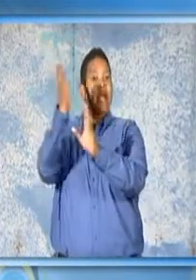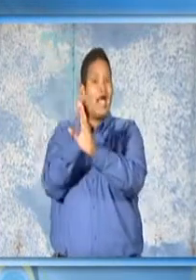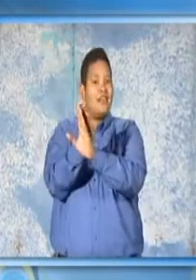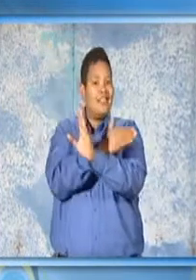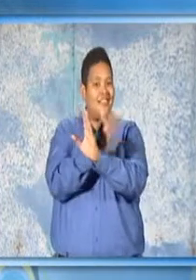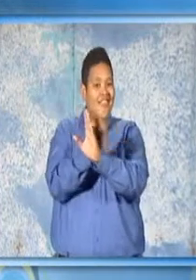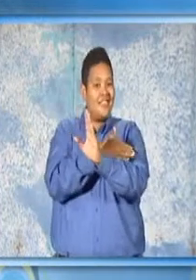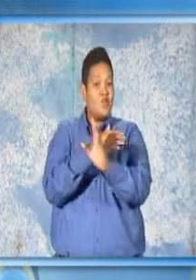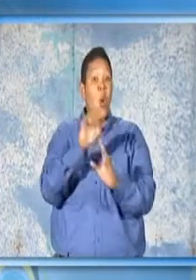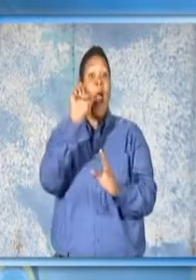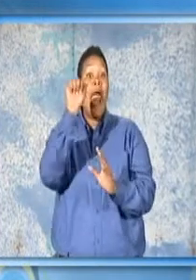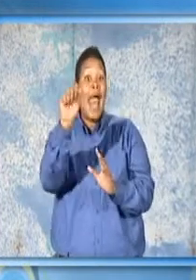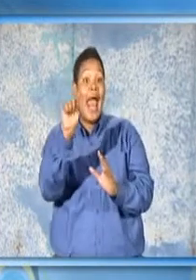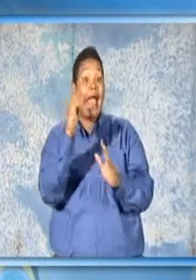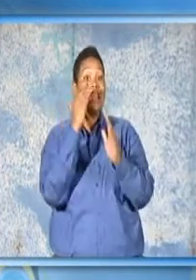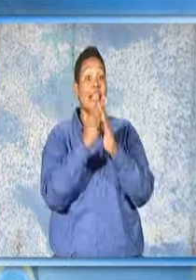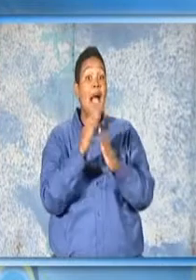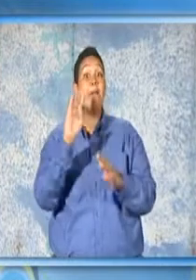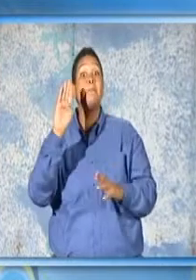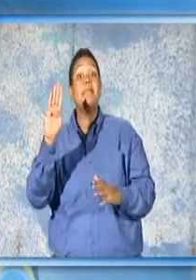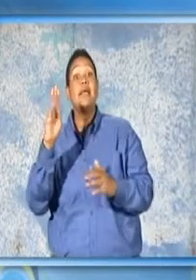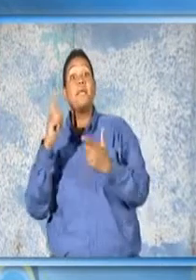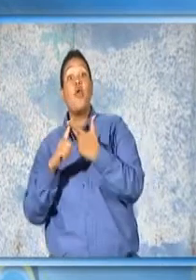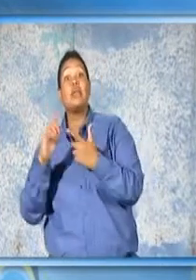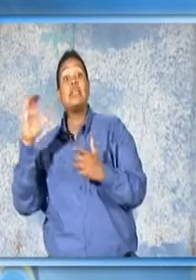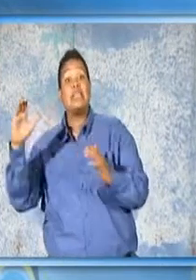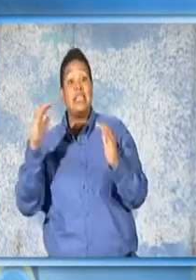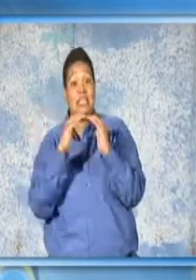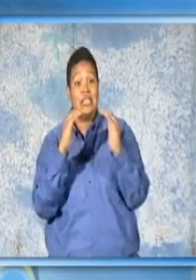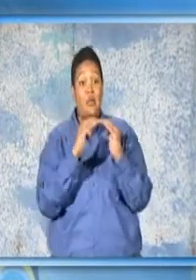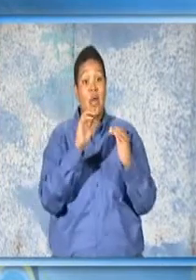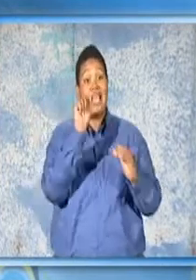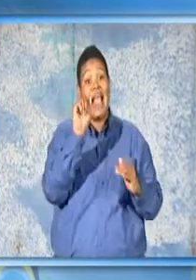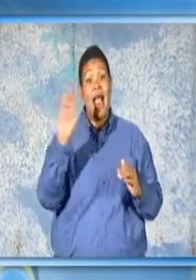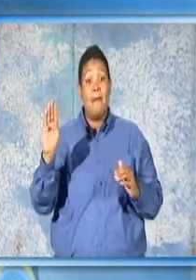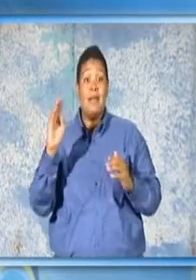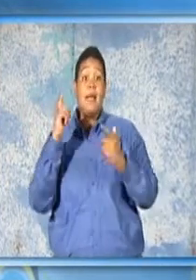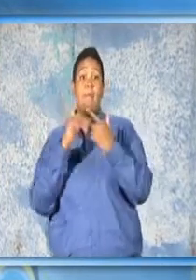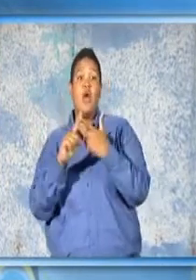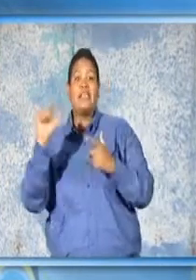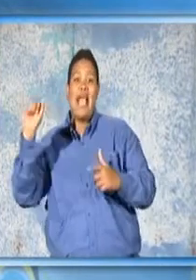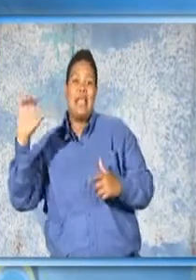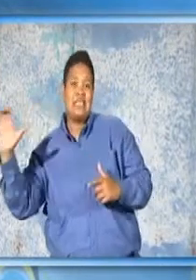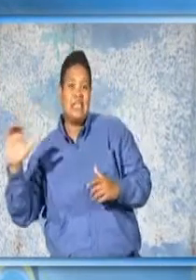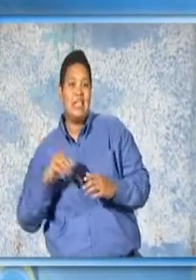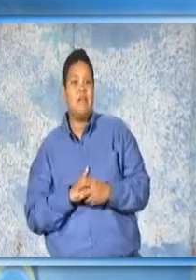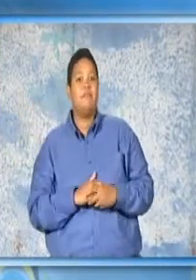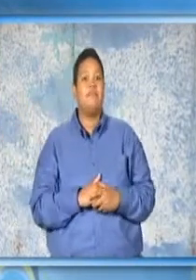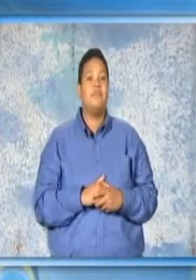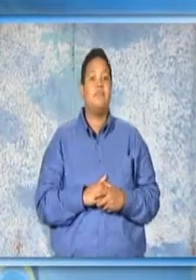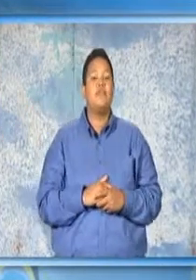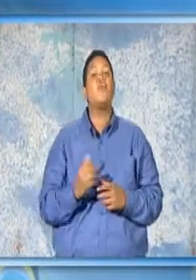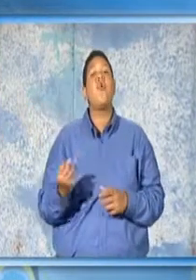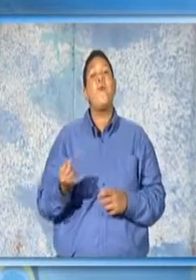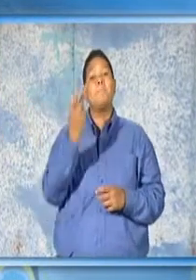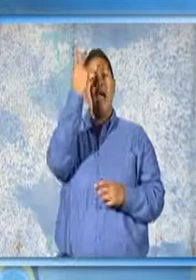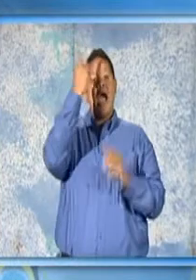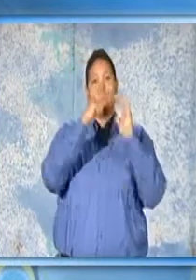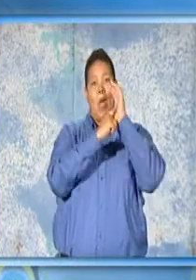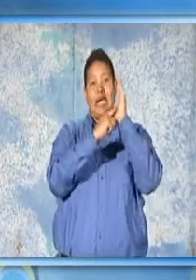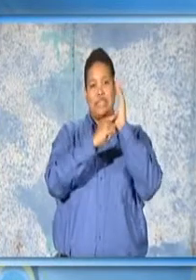So a times b plus c is equal to ab plus ac. Now back to our